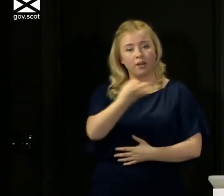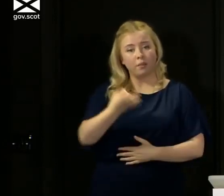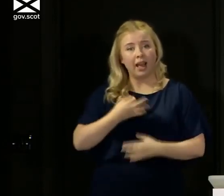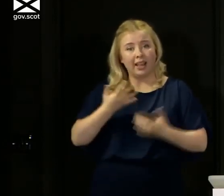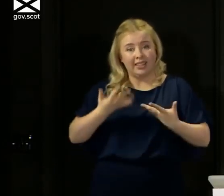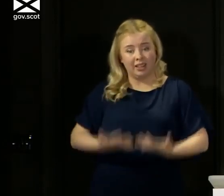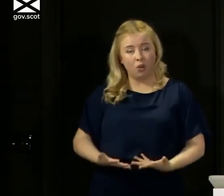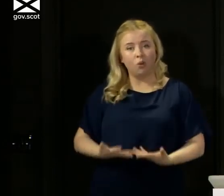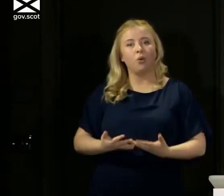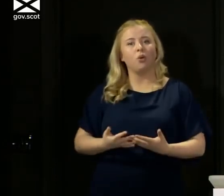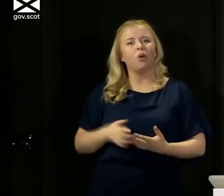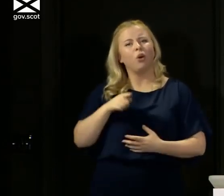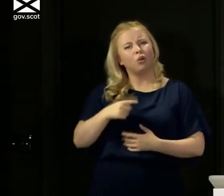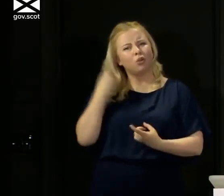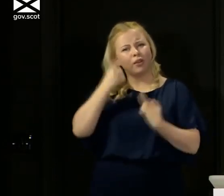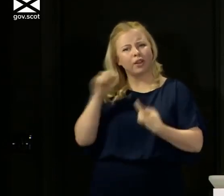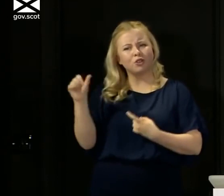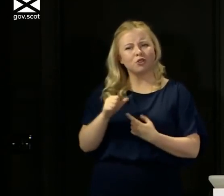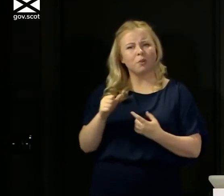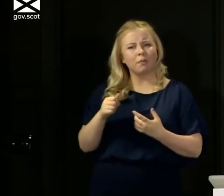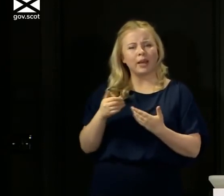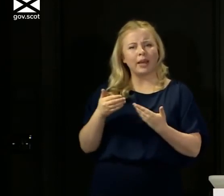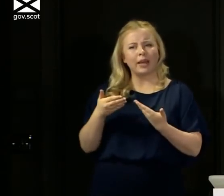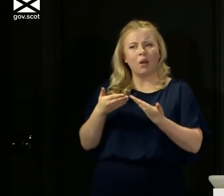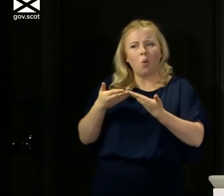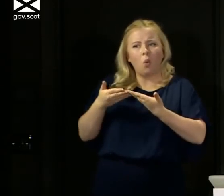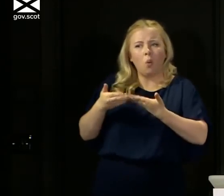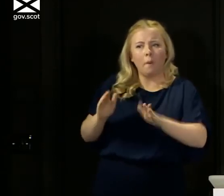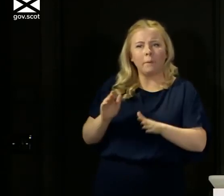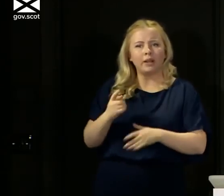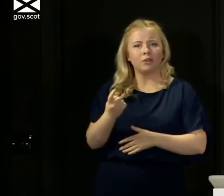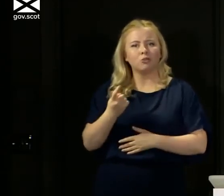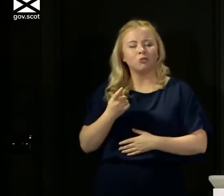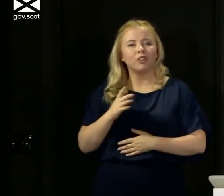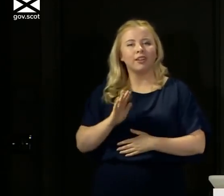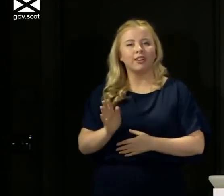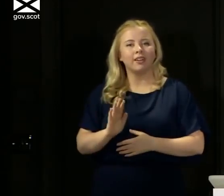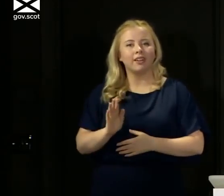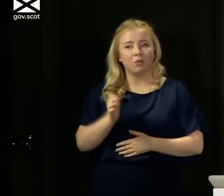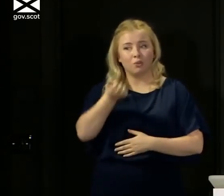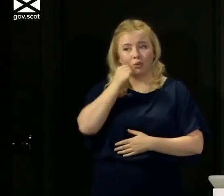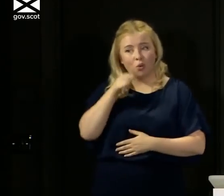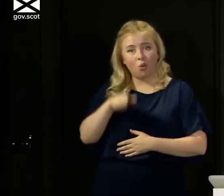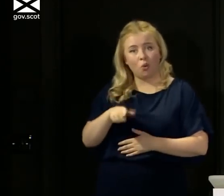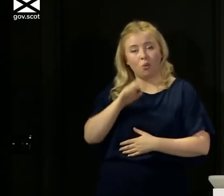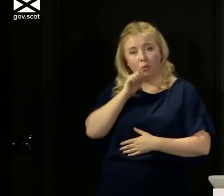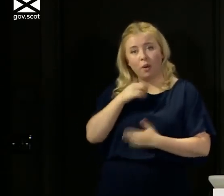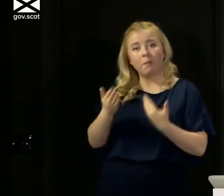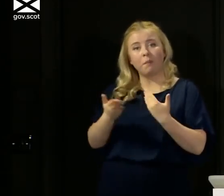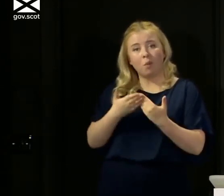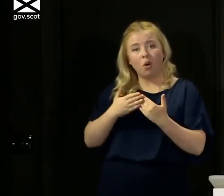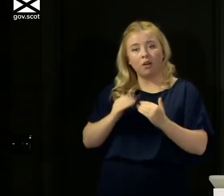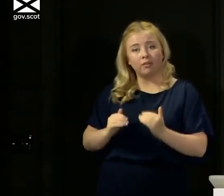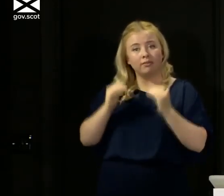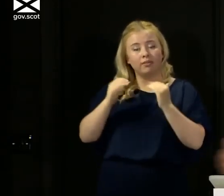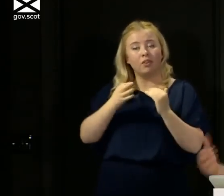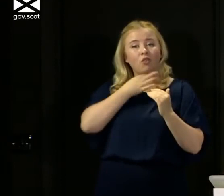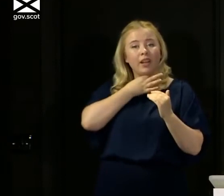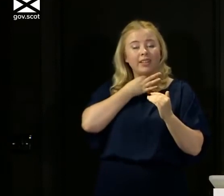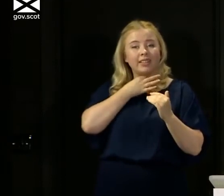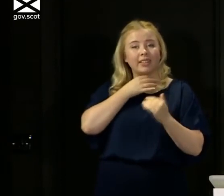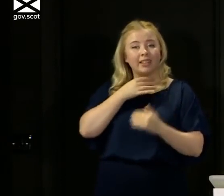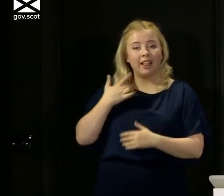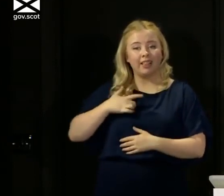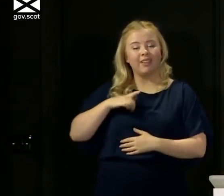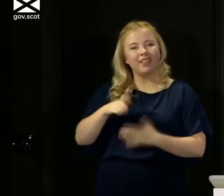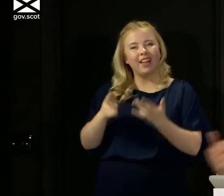at this stage, you know, don't you think you should be lifting restrictions sooner, even although we know that potentially would put more lives at risk, is kind of coming at